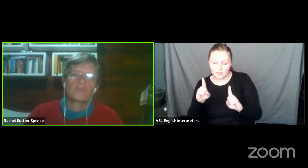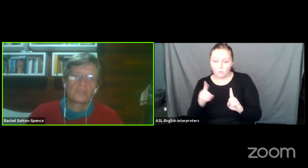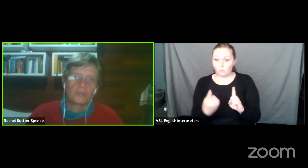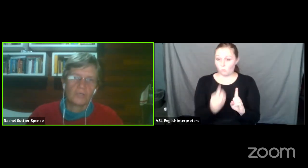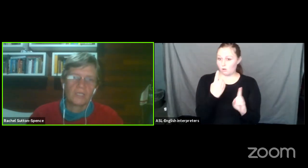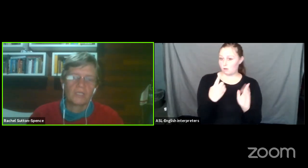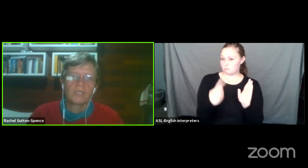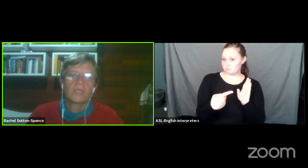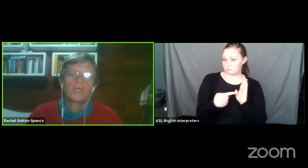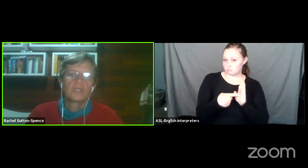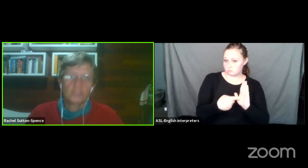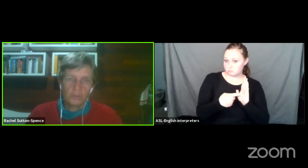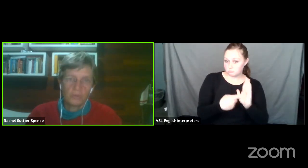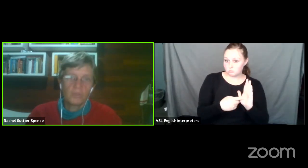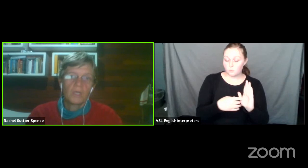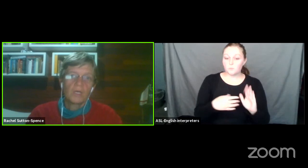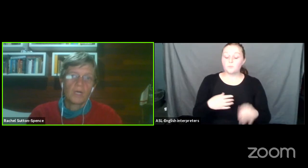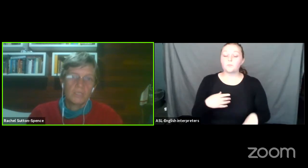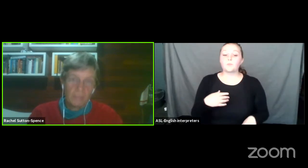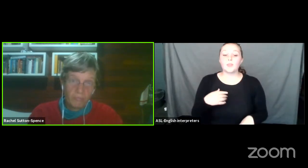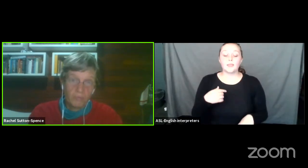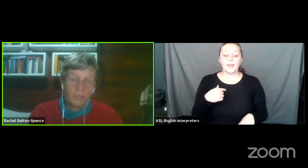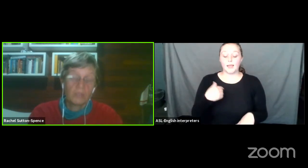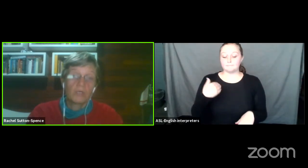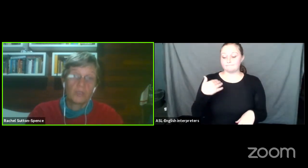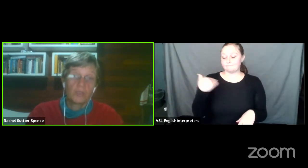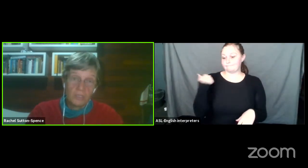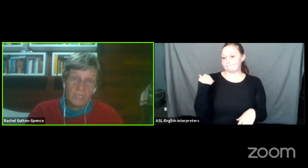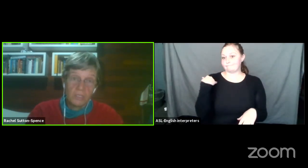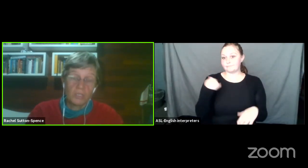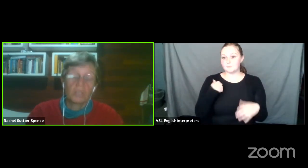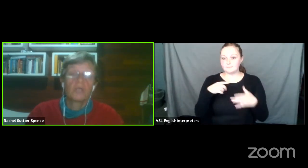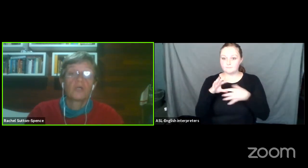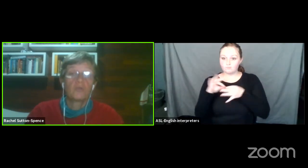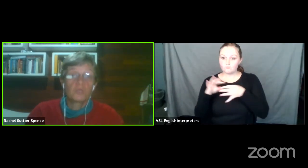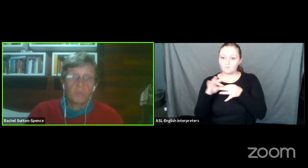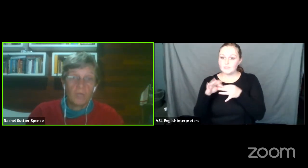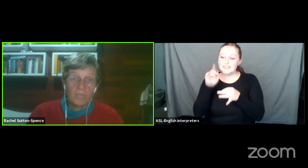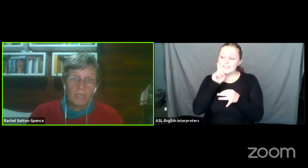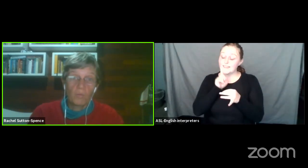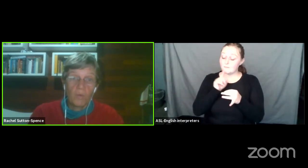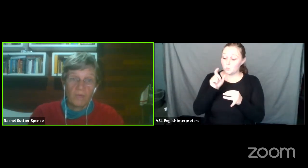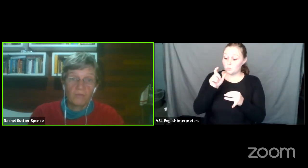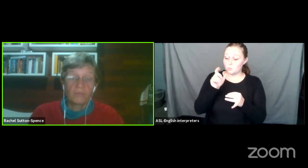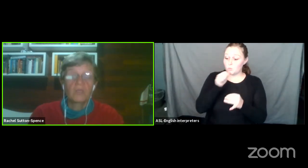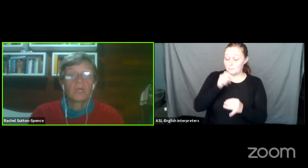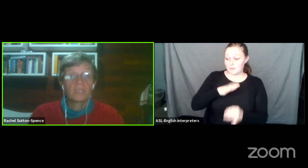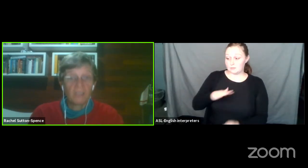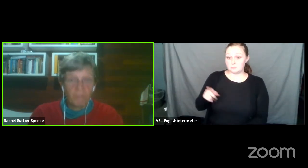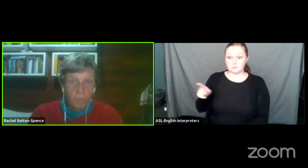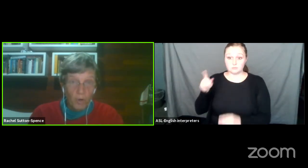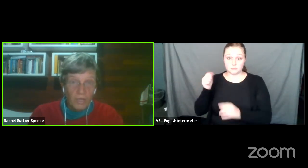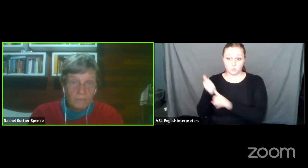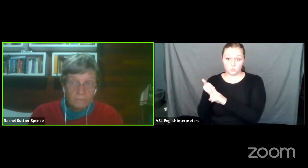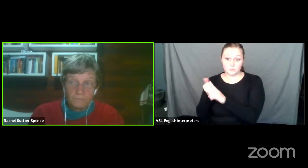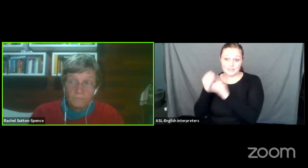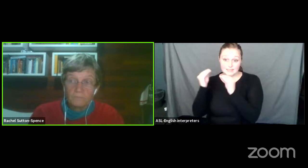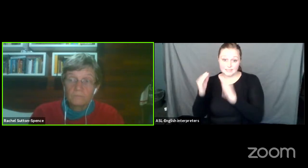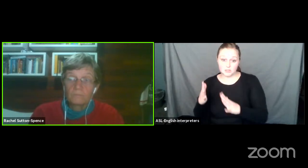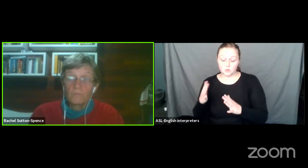I was talking to a deaf woman who is a teacher who was working with a deaf